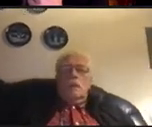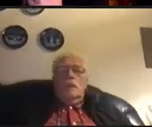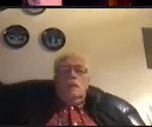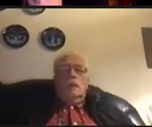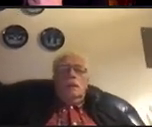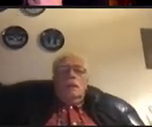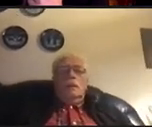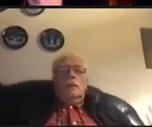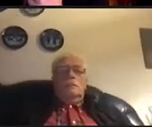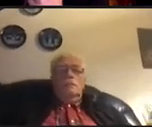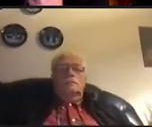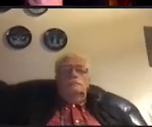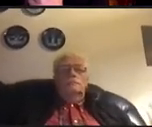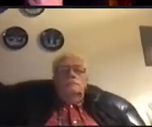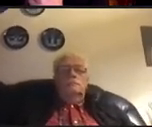big chunk.